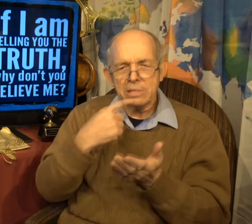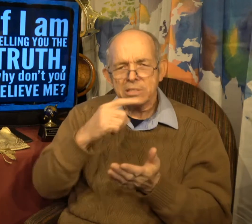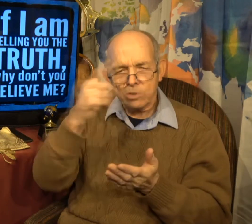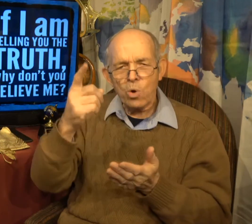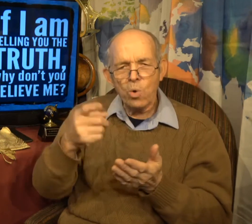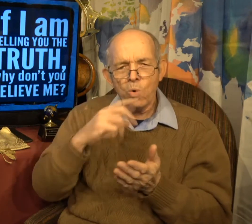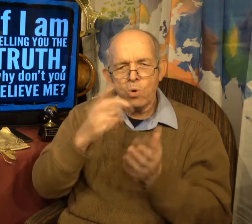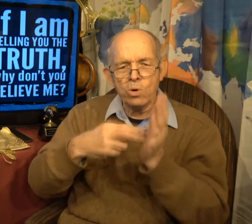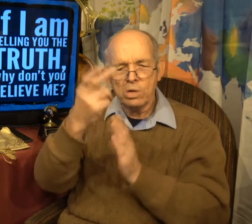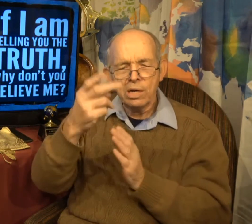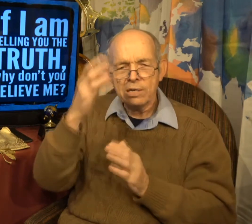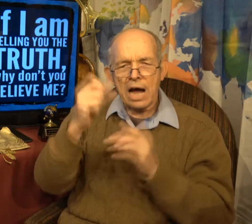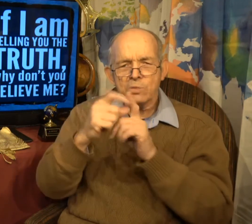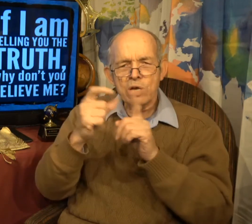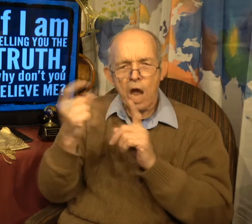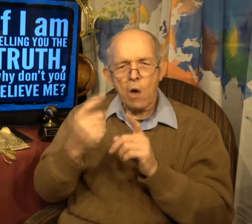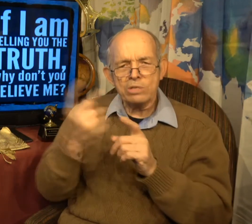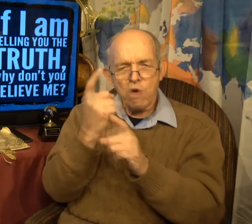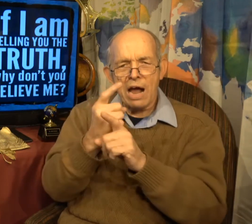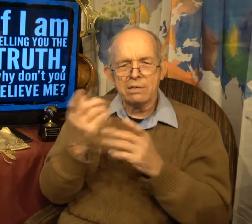the truth. God's word always right.